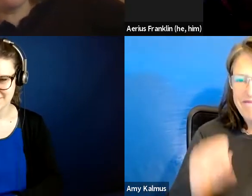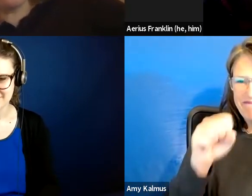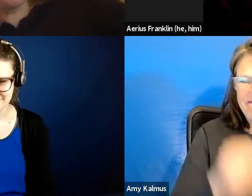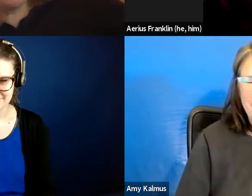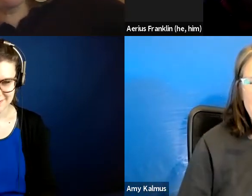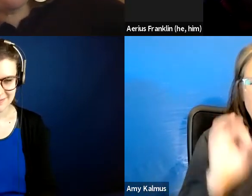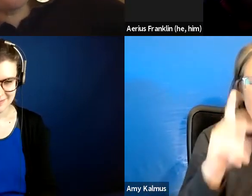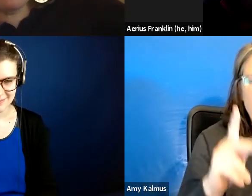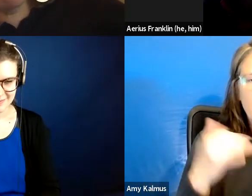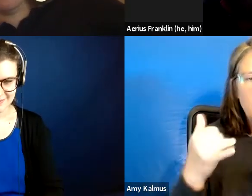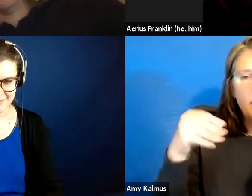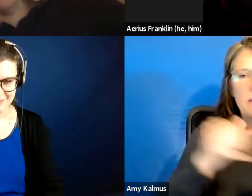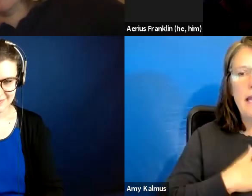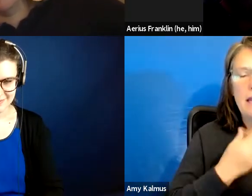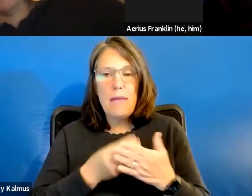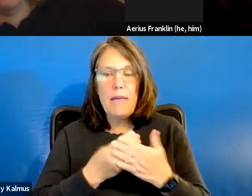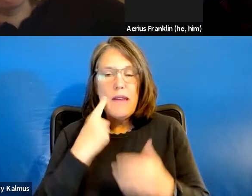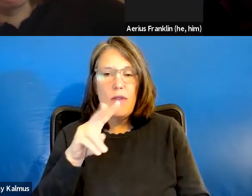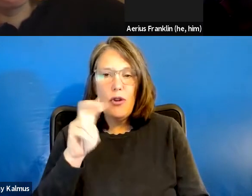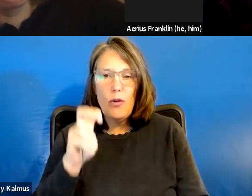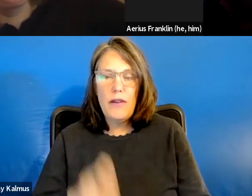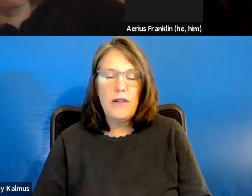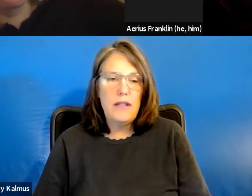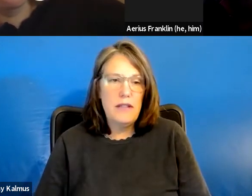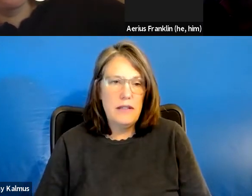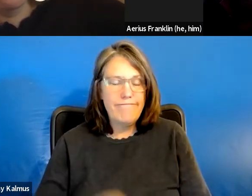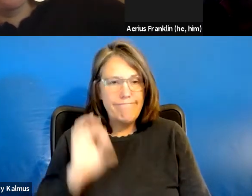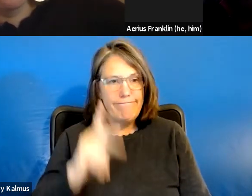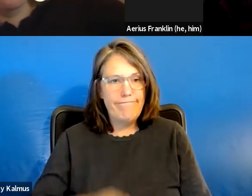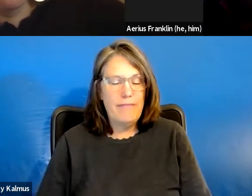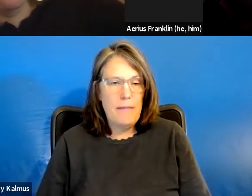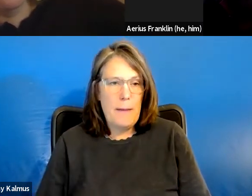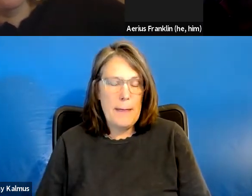All right, we'll do spending my money for 200. Okie dokie.